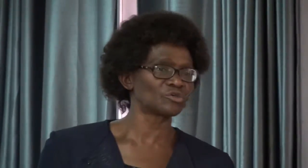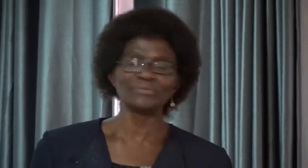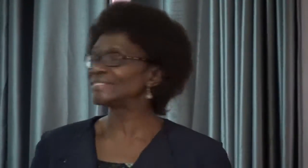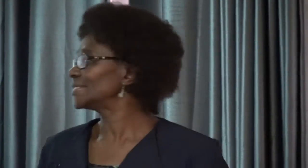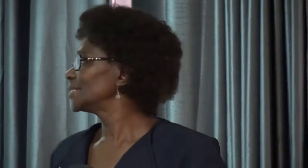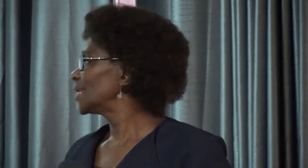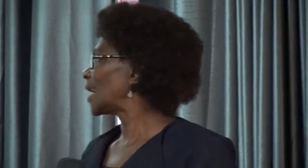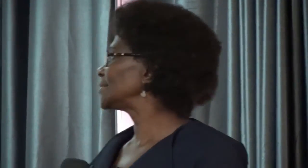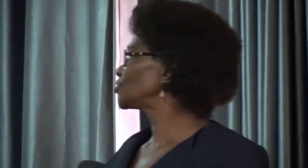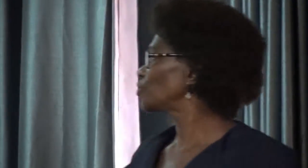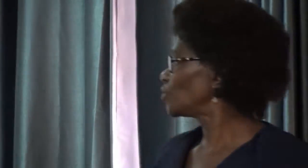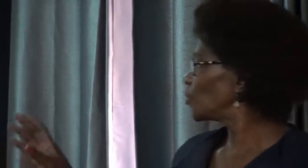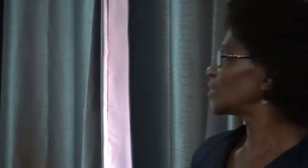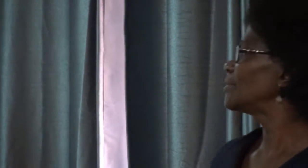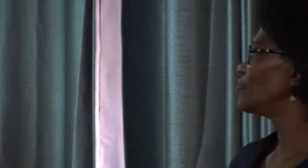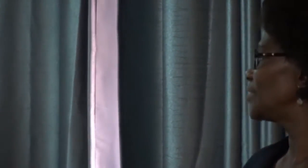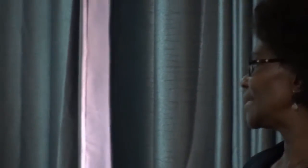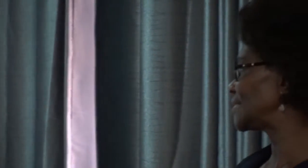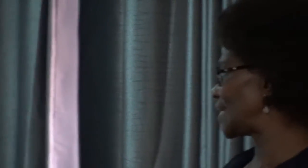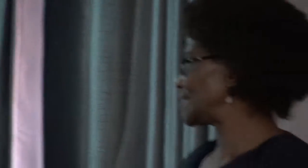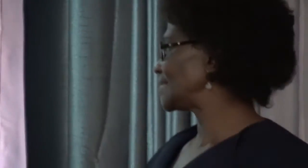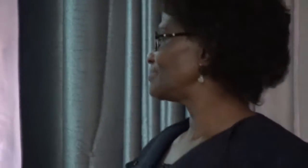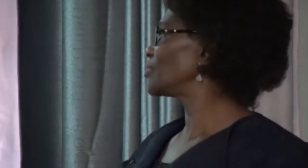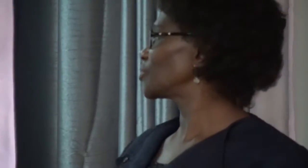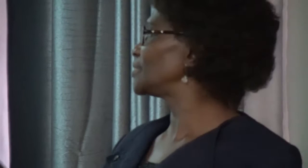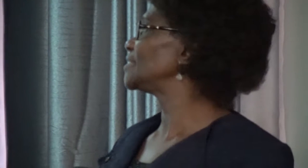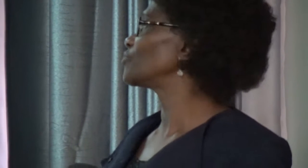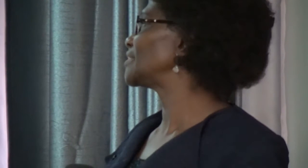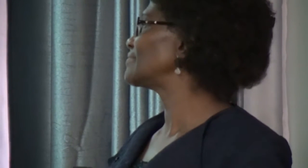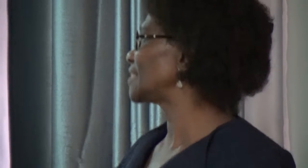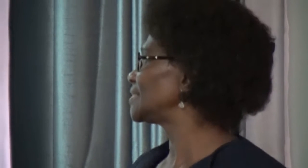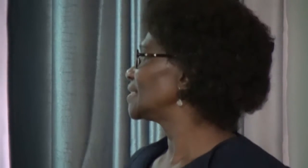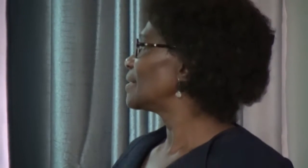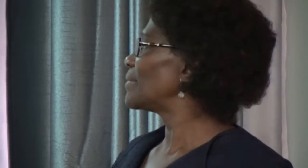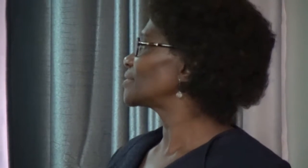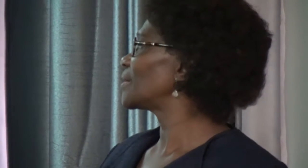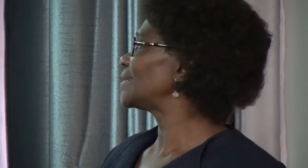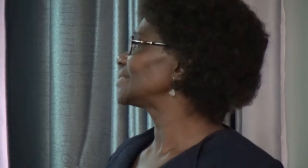that committee. And so you can move to the next slide, because all this is what I've said,